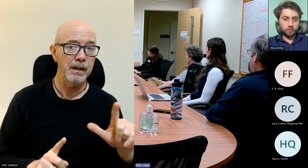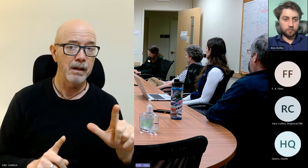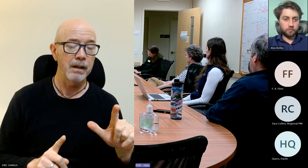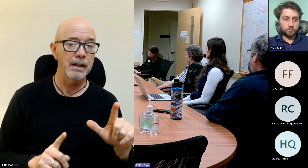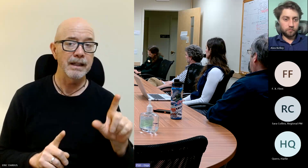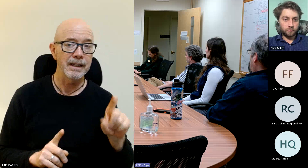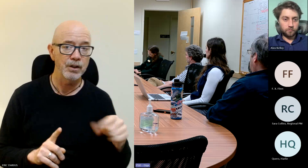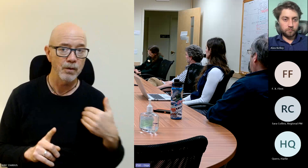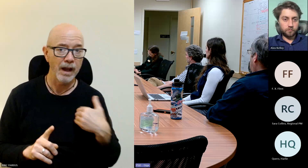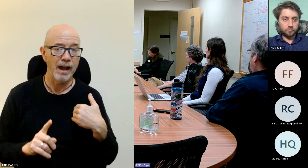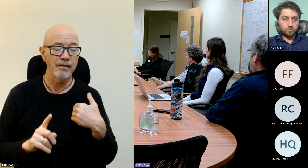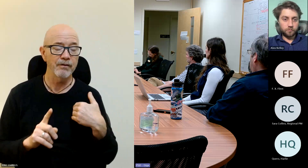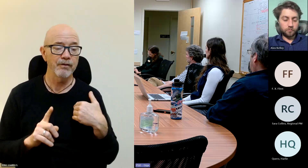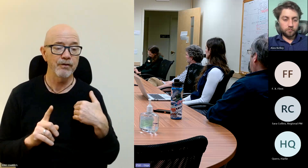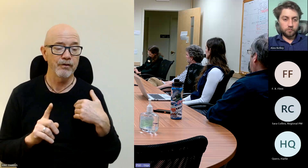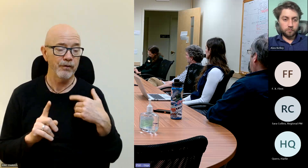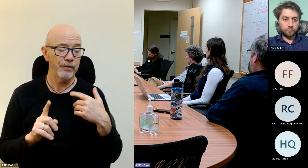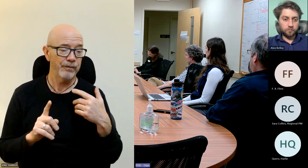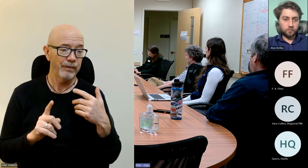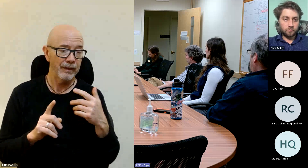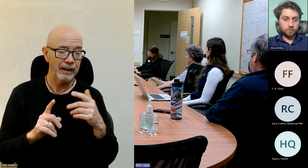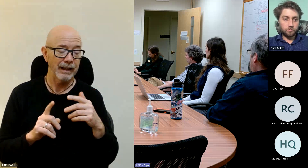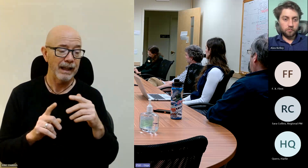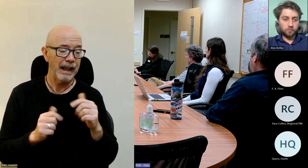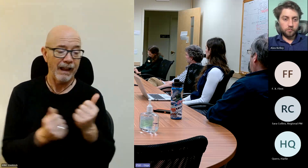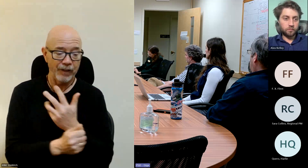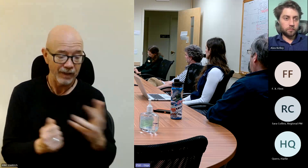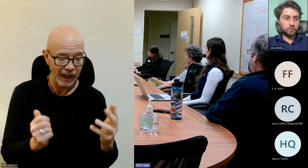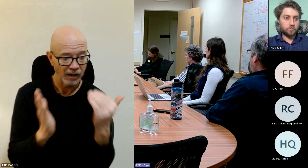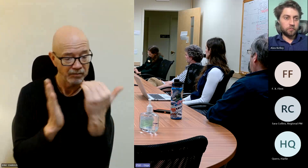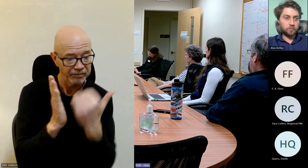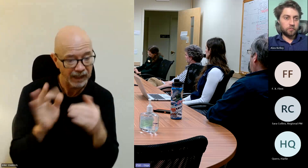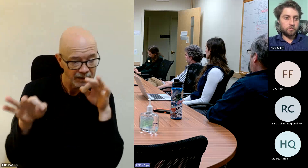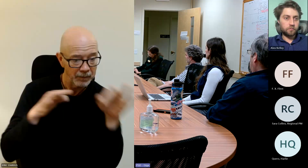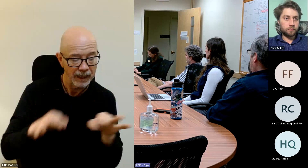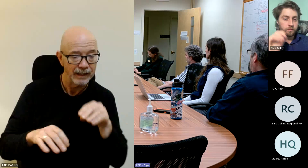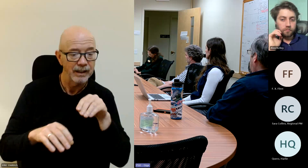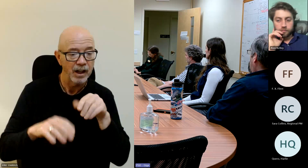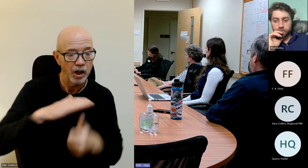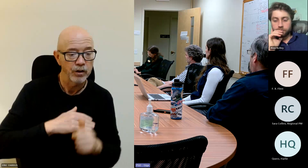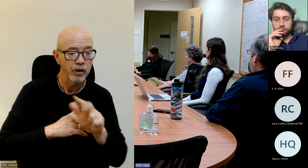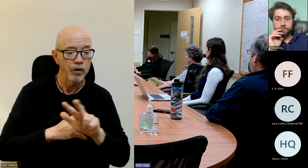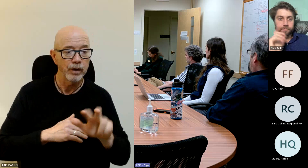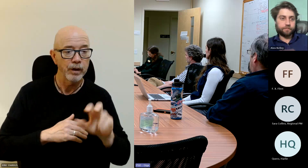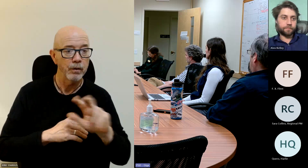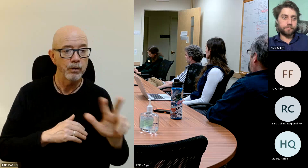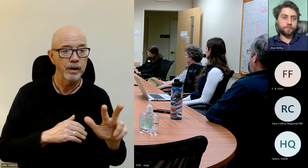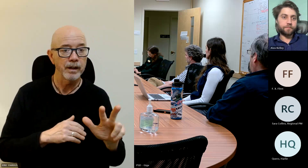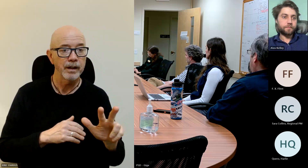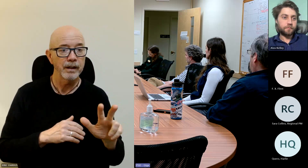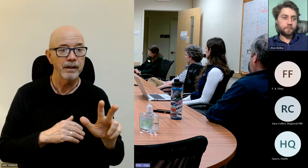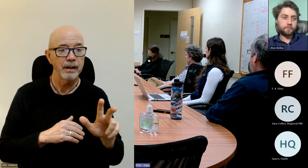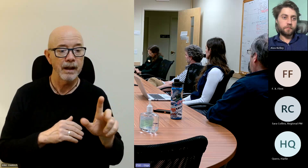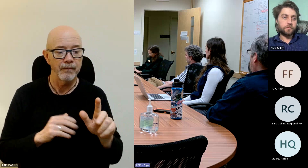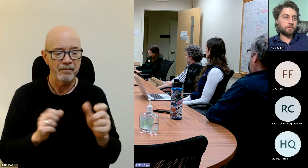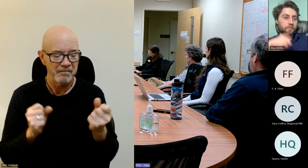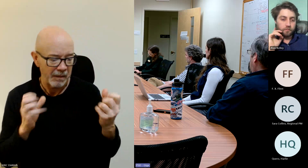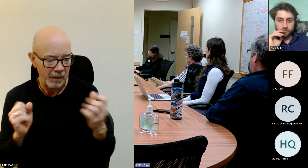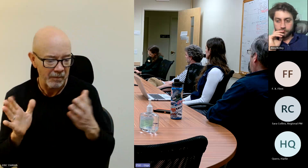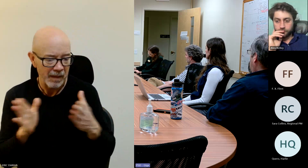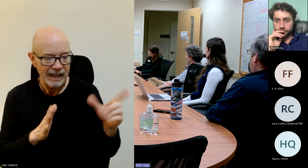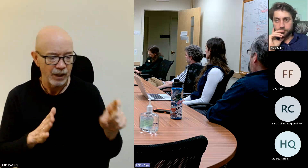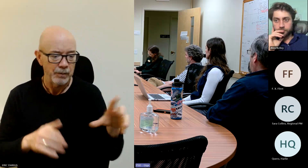whole series laid out in 3303, a series of elements of plans that are all to be on file at ADS. The problem is